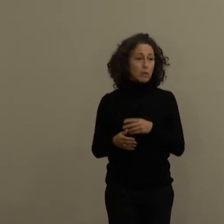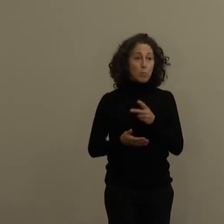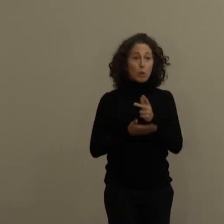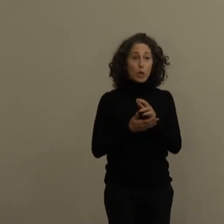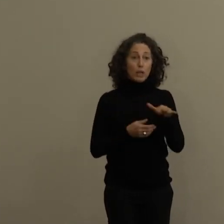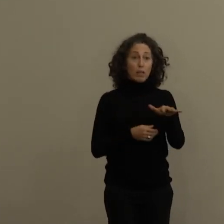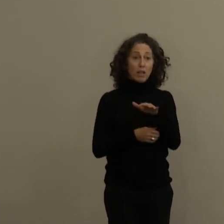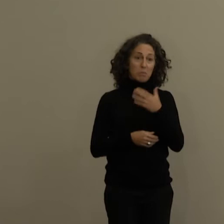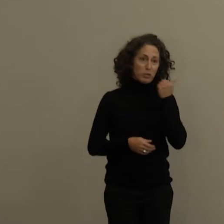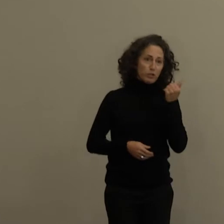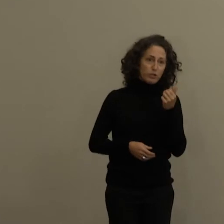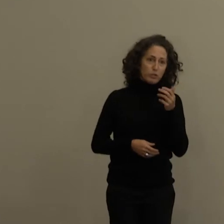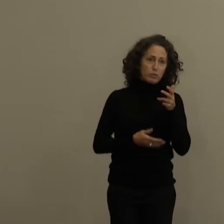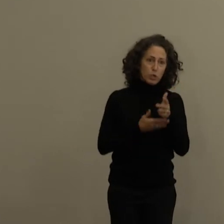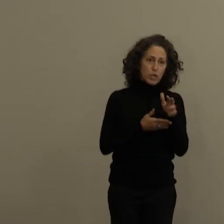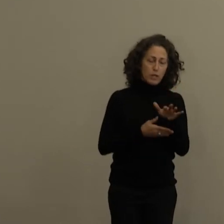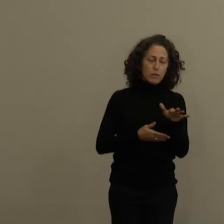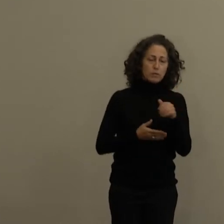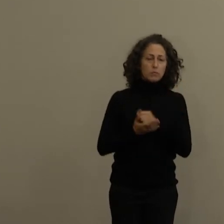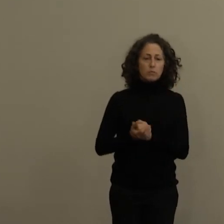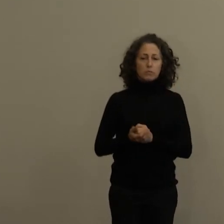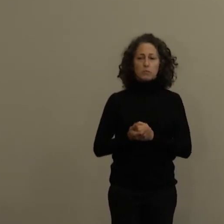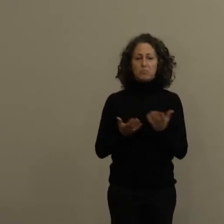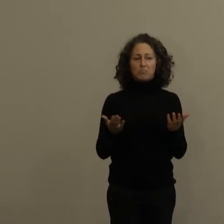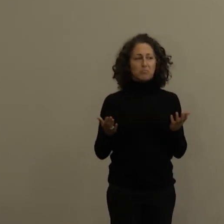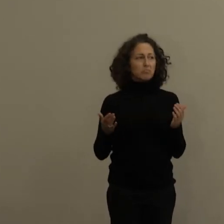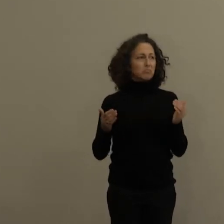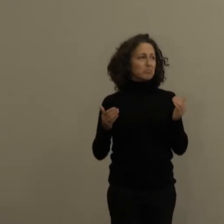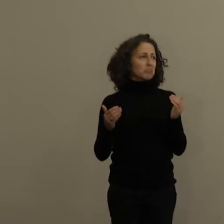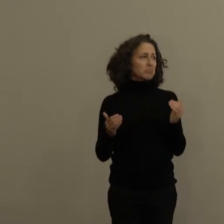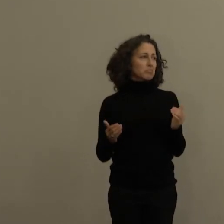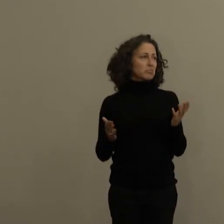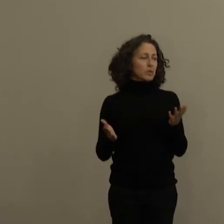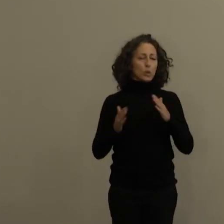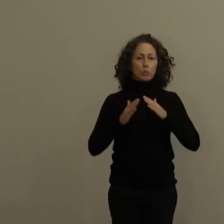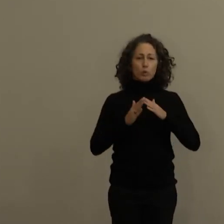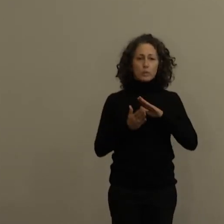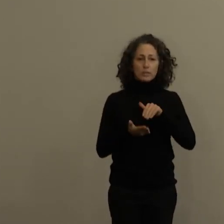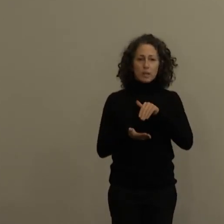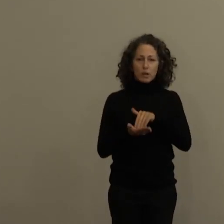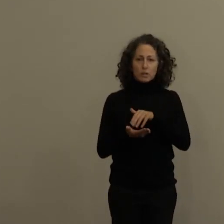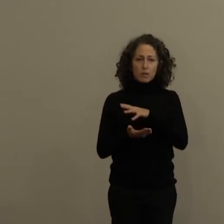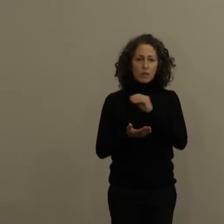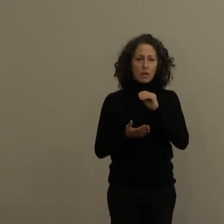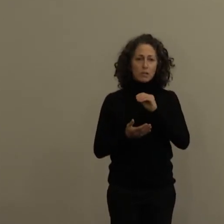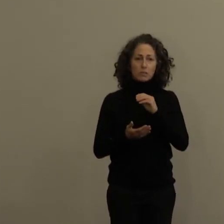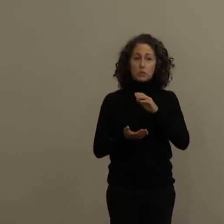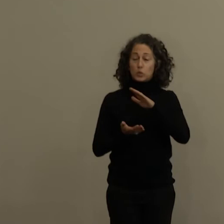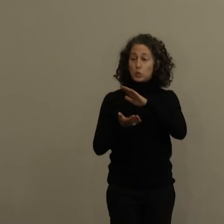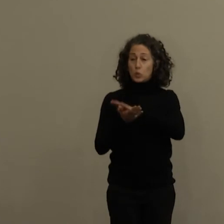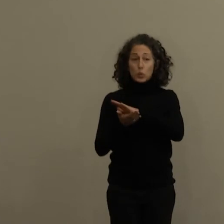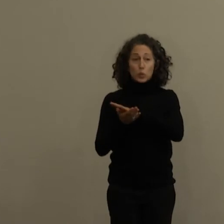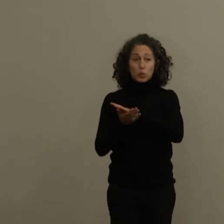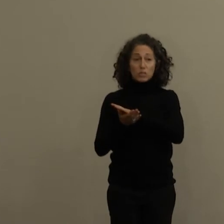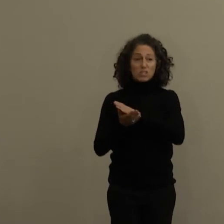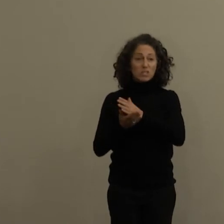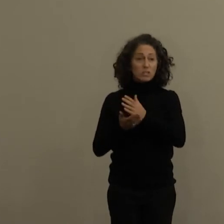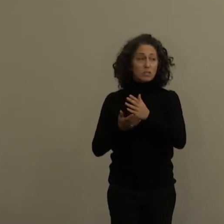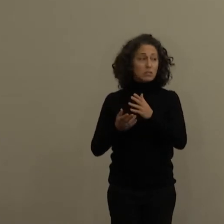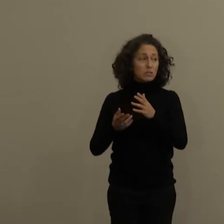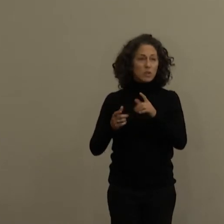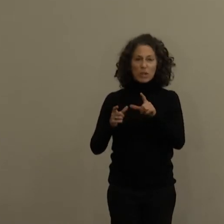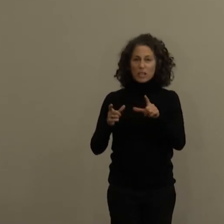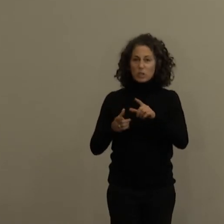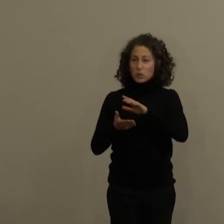better, community centers, as well as the whole schools, a whole variety of